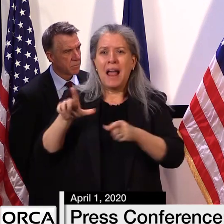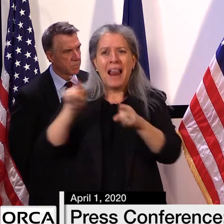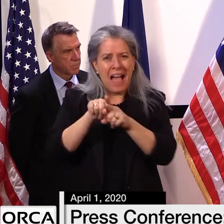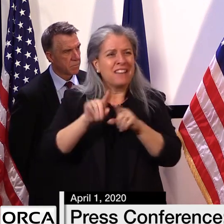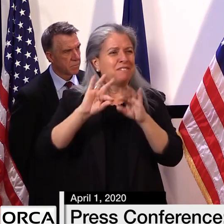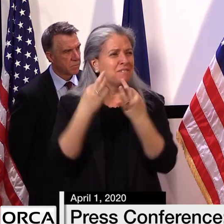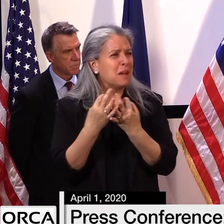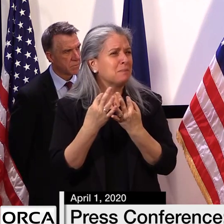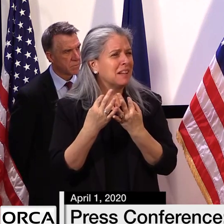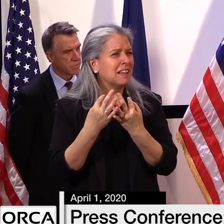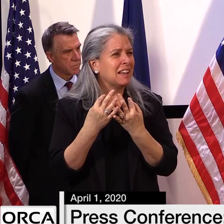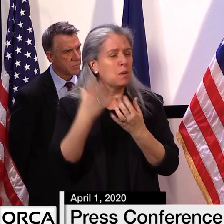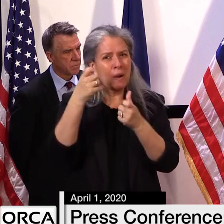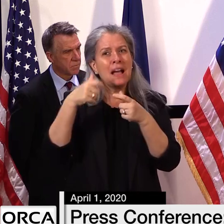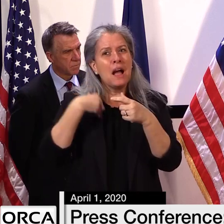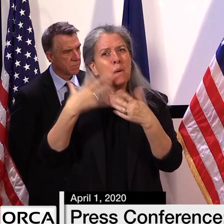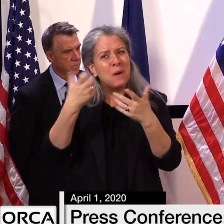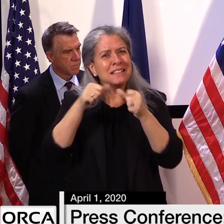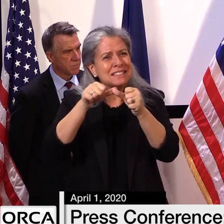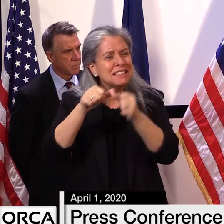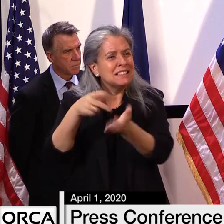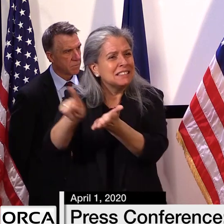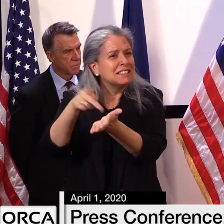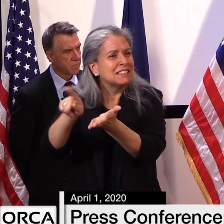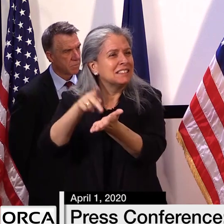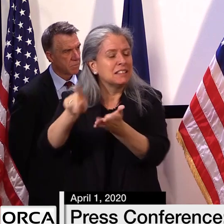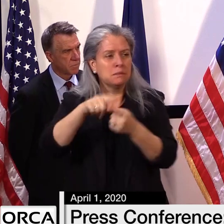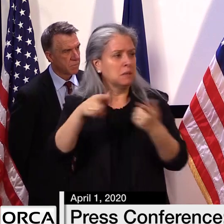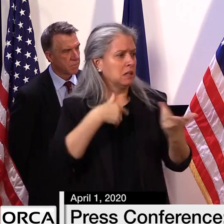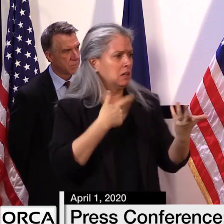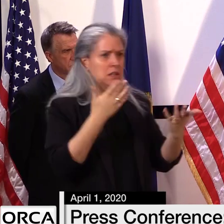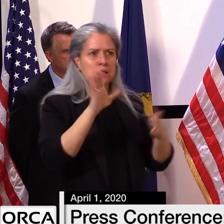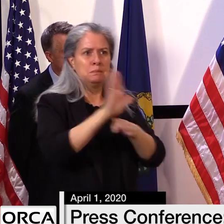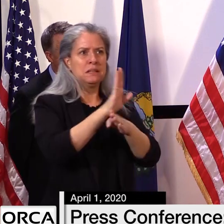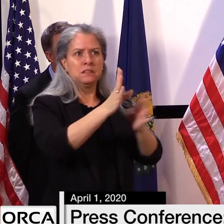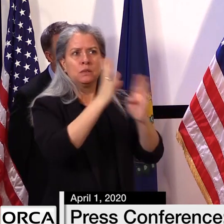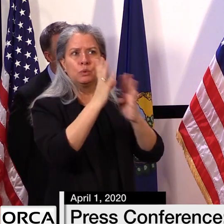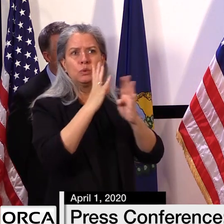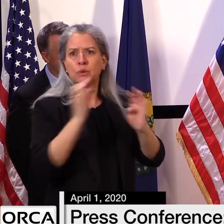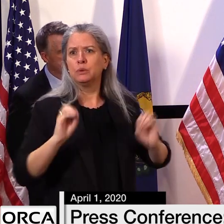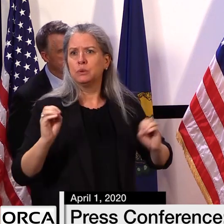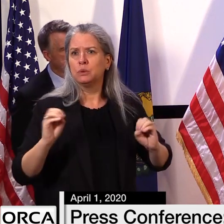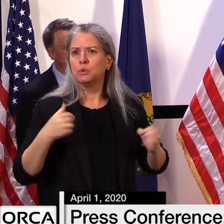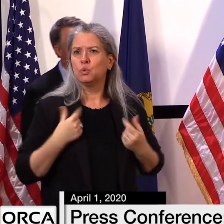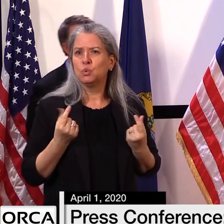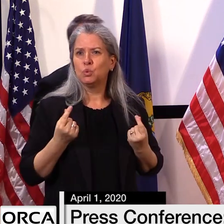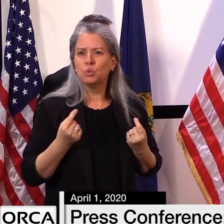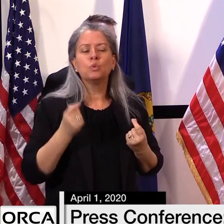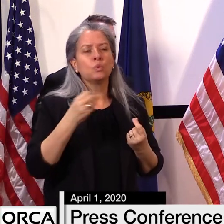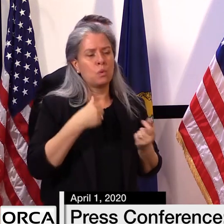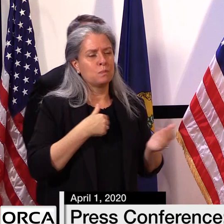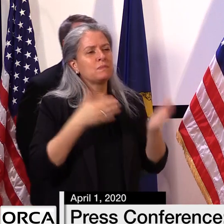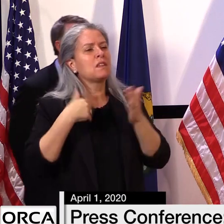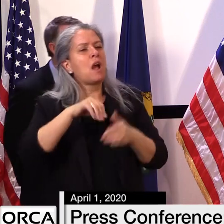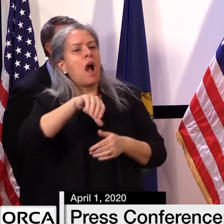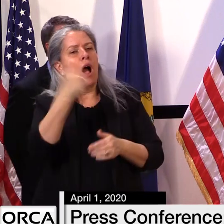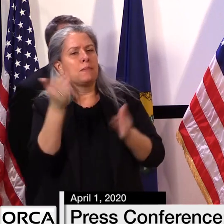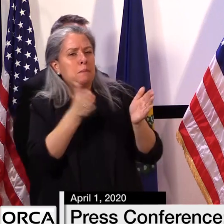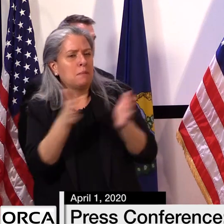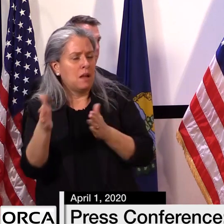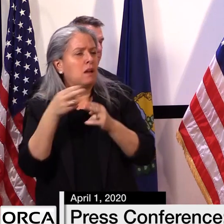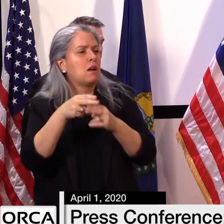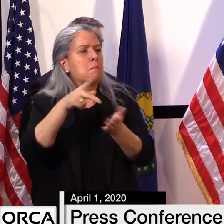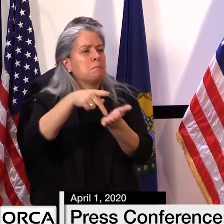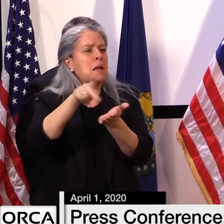on payroll, but they don't have any business and no revenue. So the payment protection plan